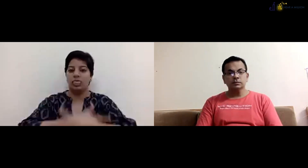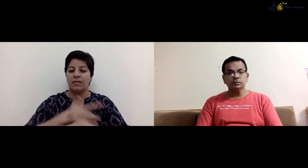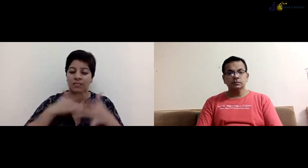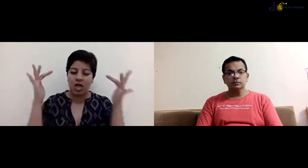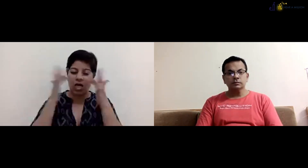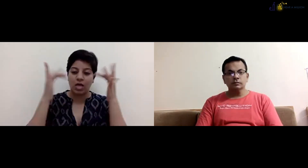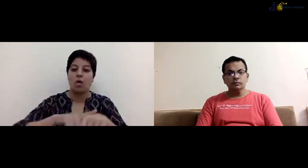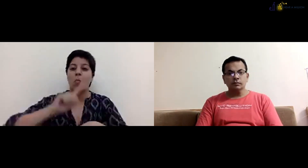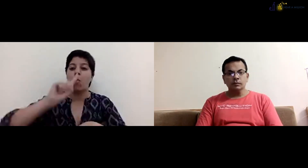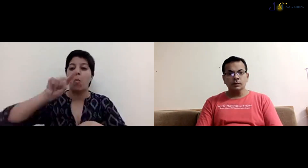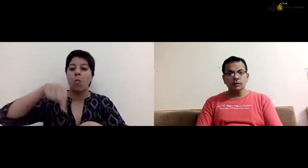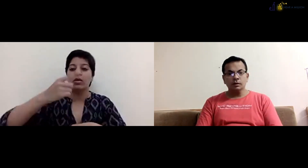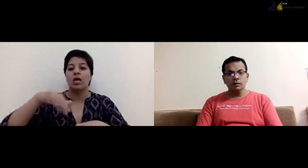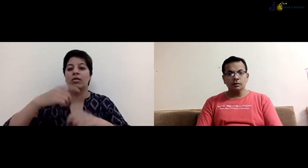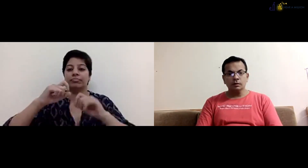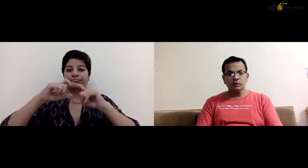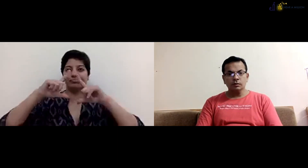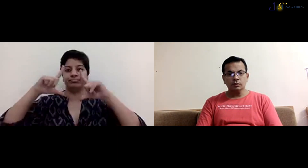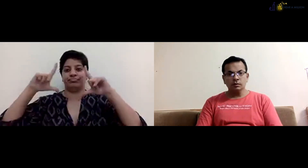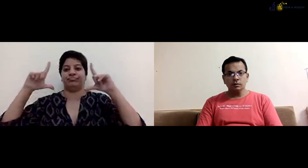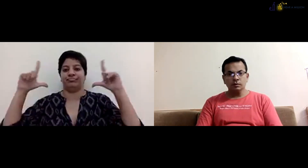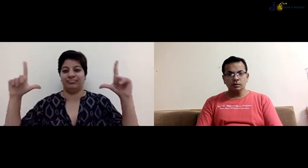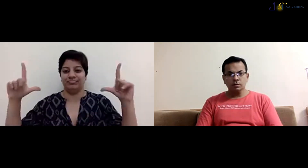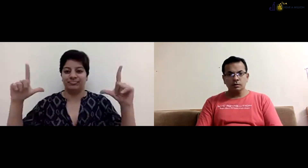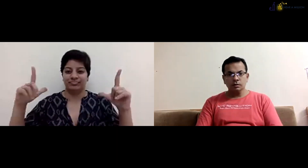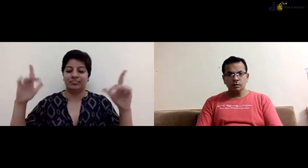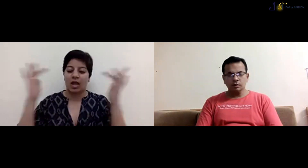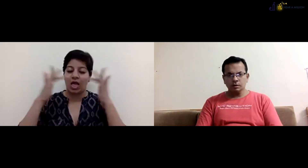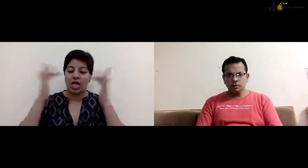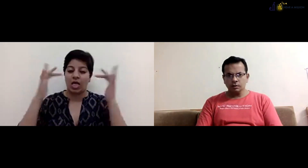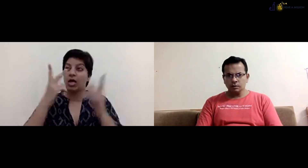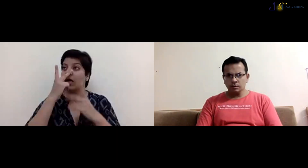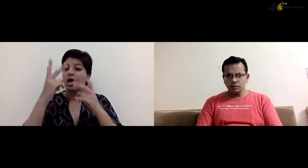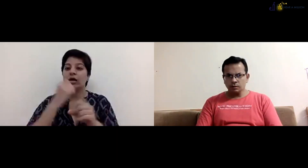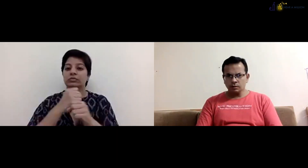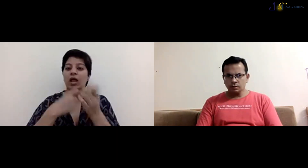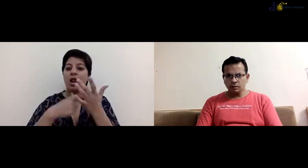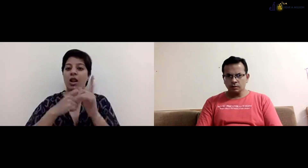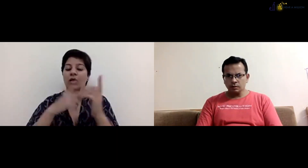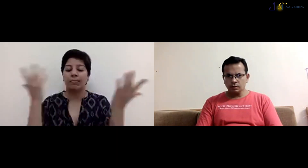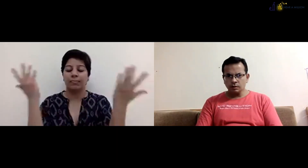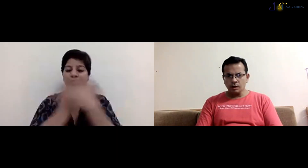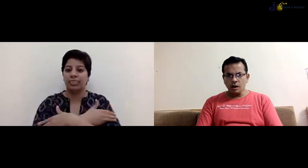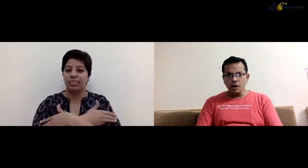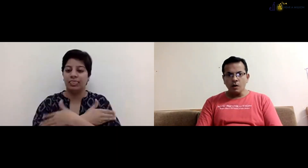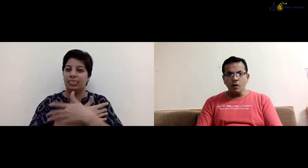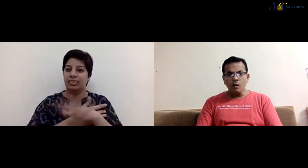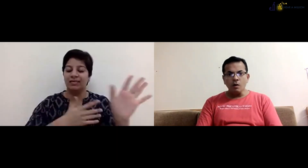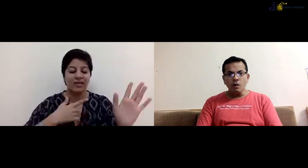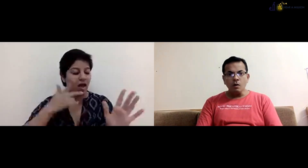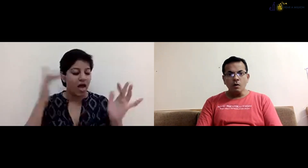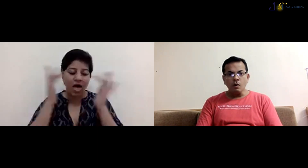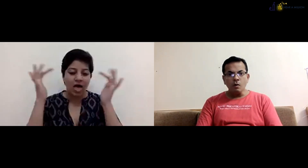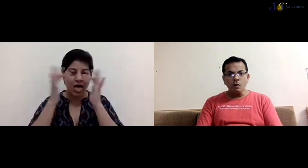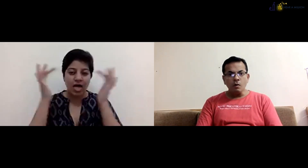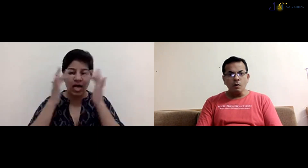So that came up on my eyes, and then we got scared, and I was just smudging my eyes